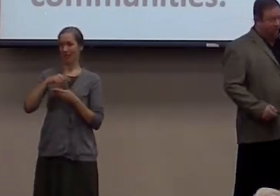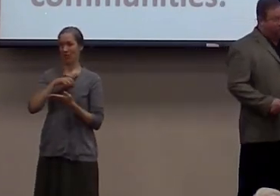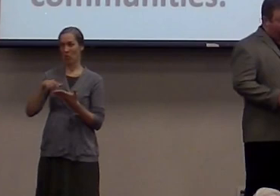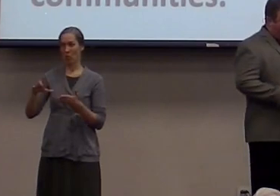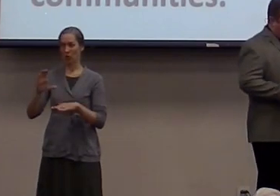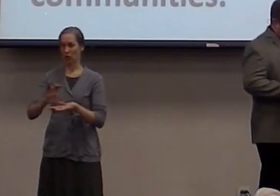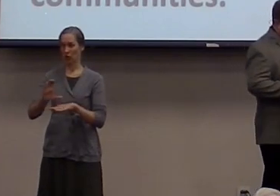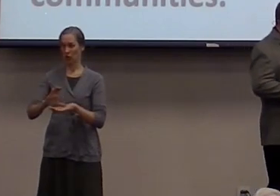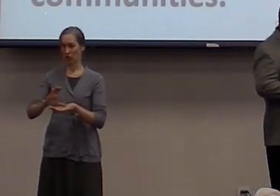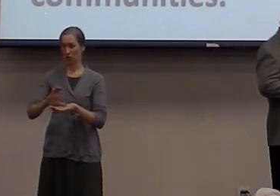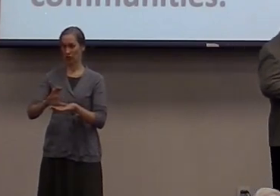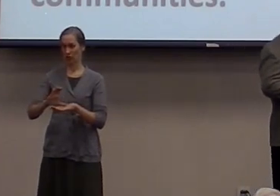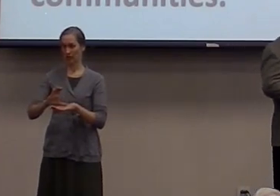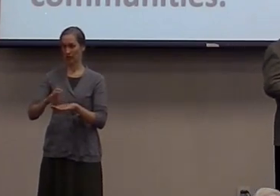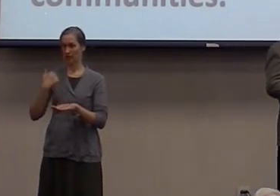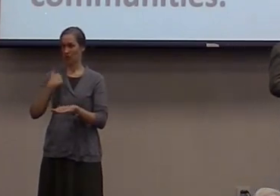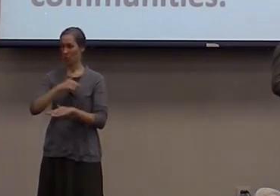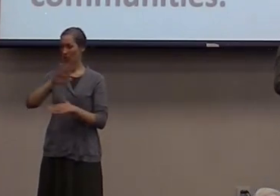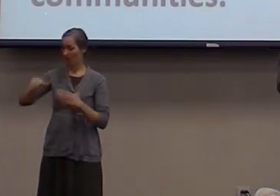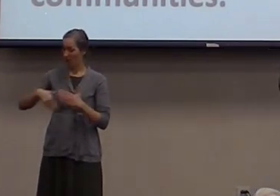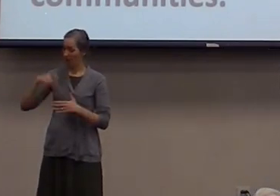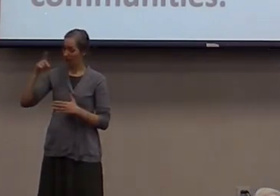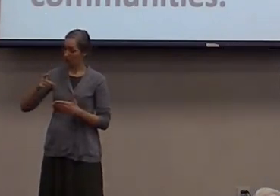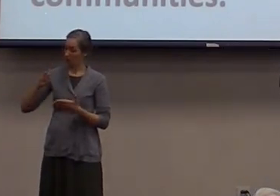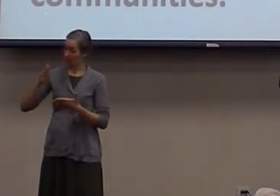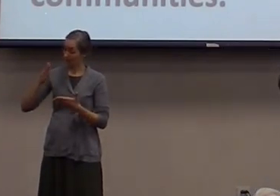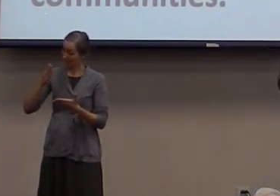I think we all ought to stop and think